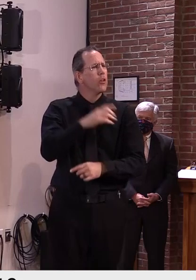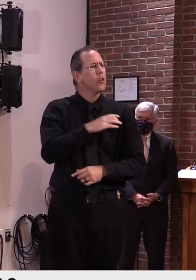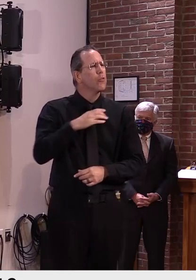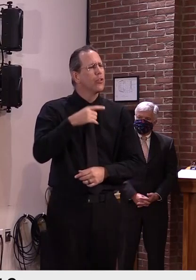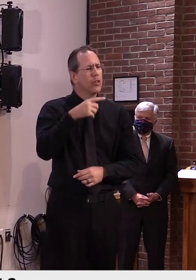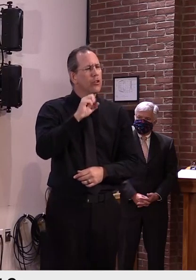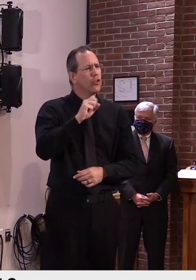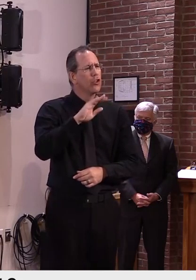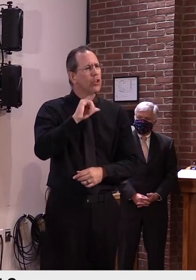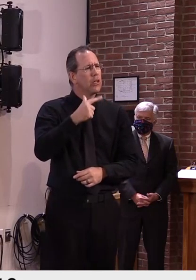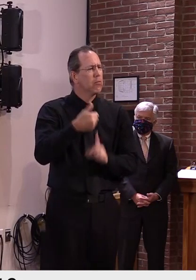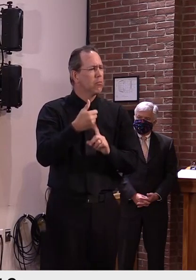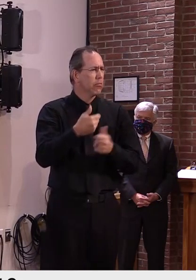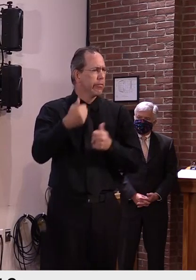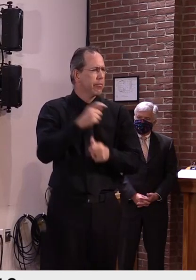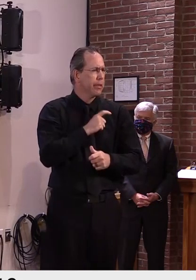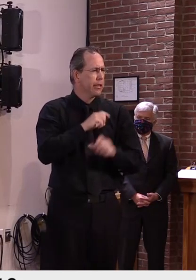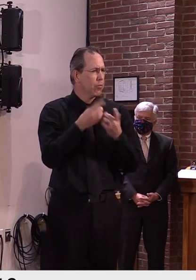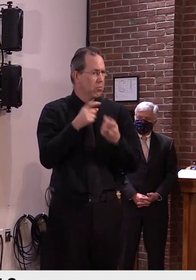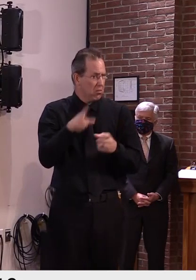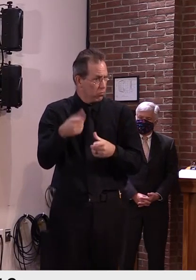again, I think this was an agreed upon